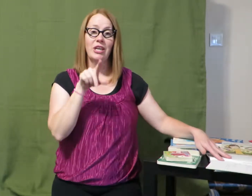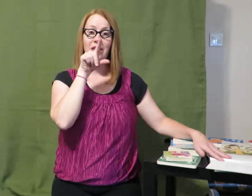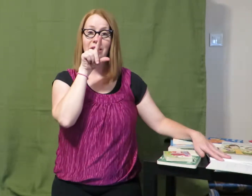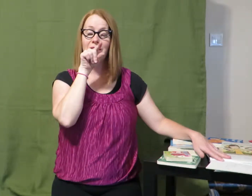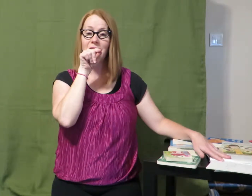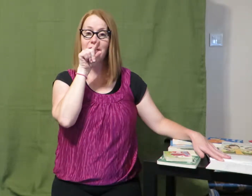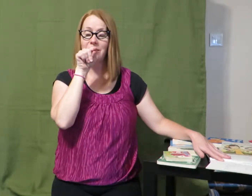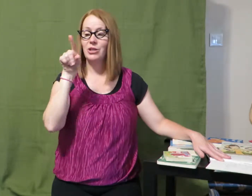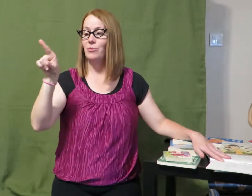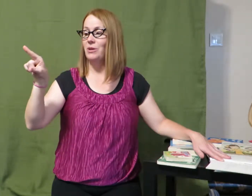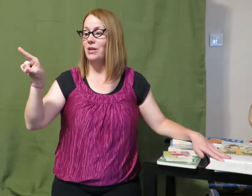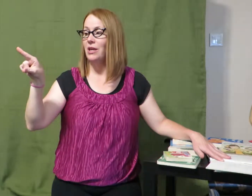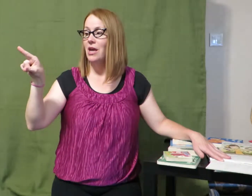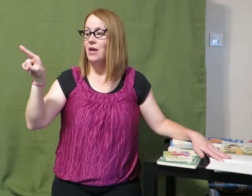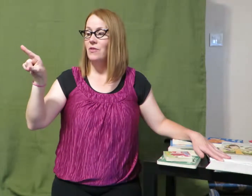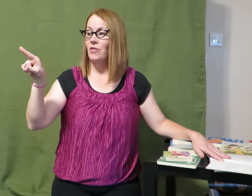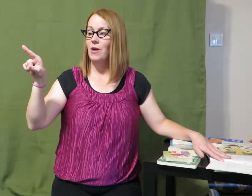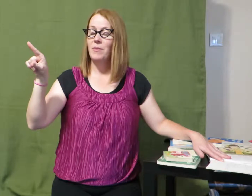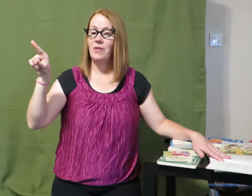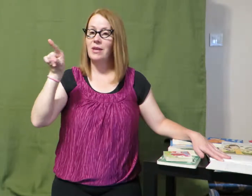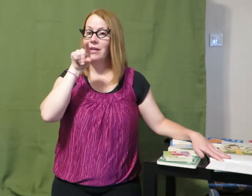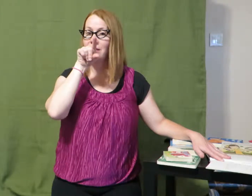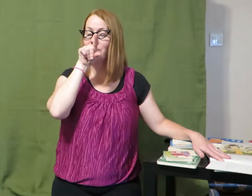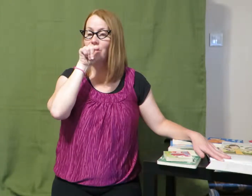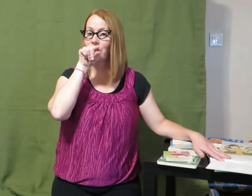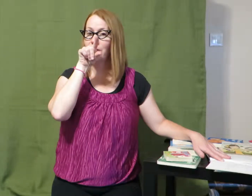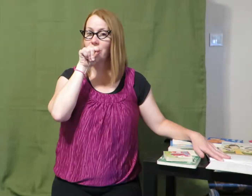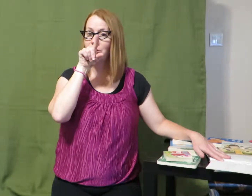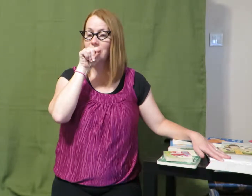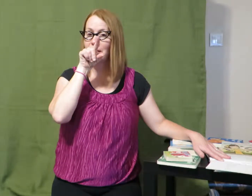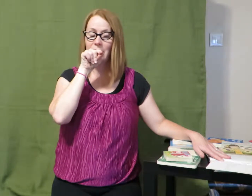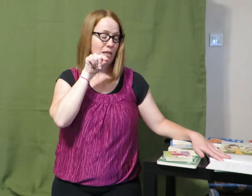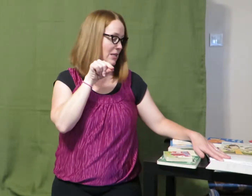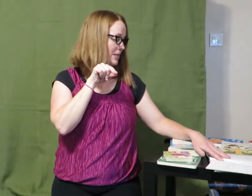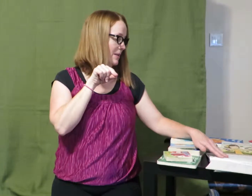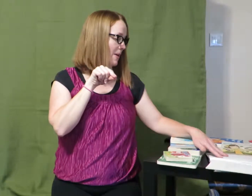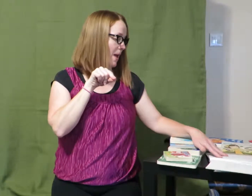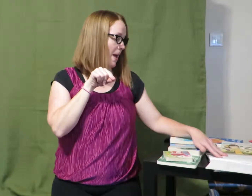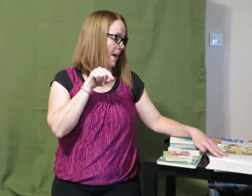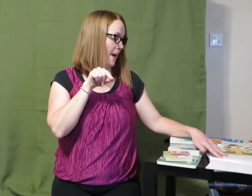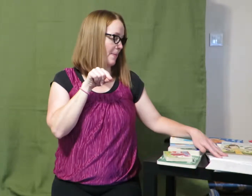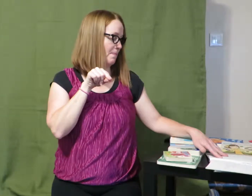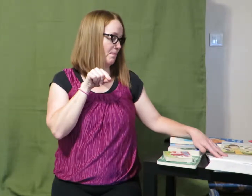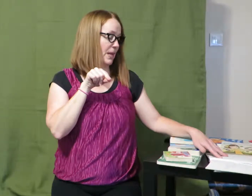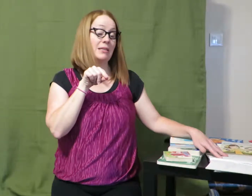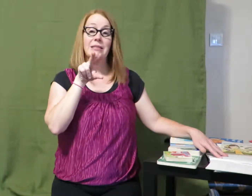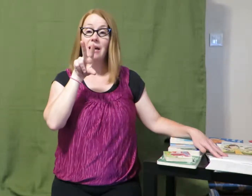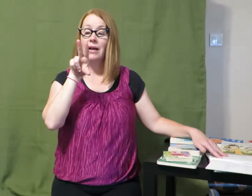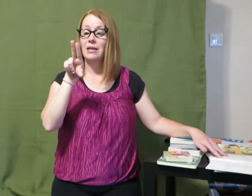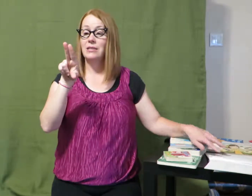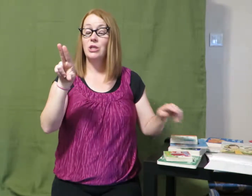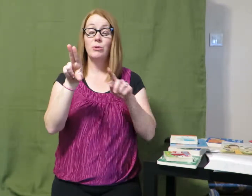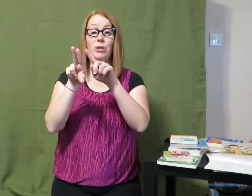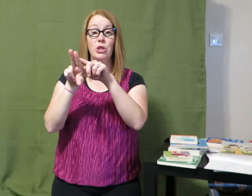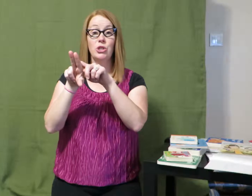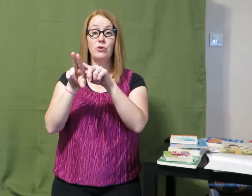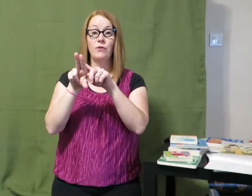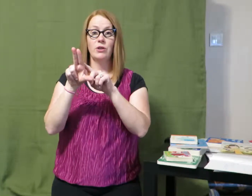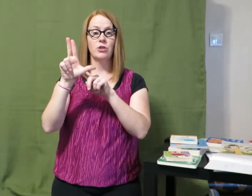Chicken is going to be the thumb and the index finger, just like this. Duck is going to be the two fingers. So